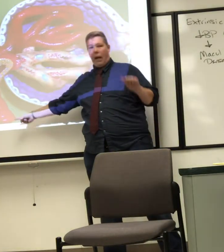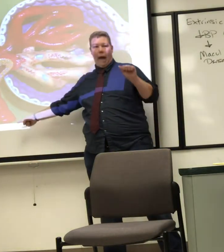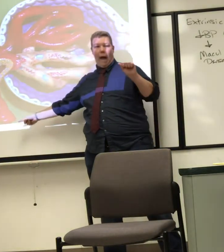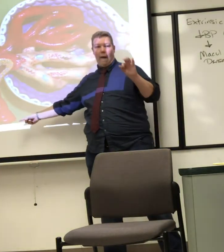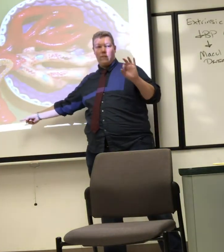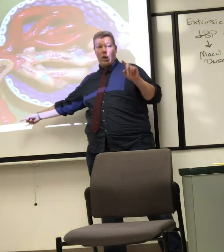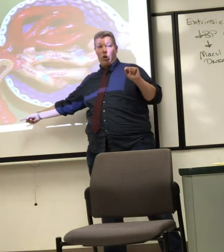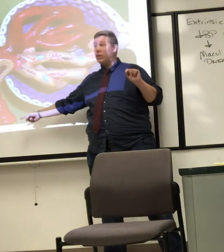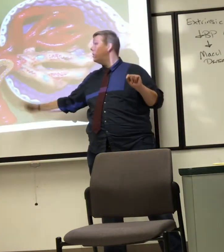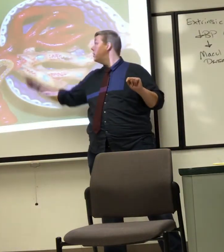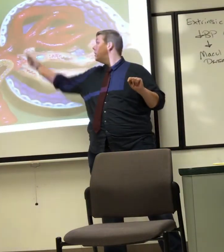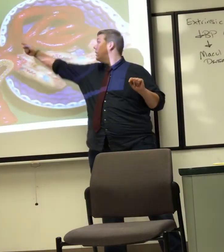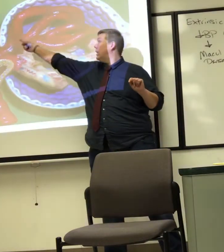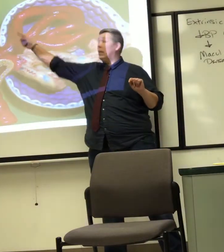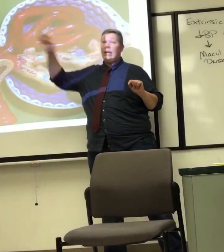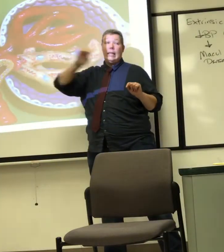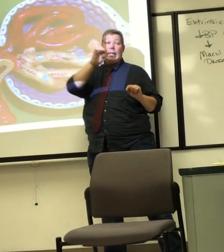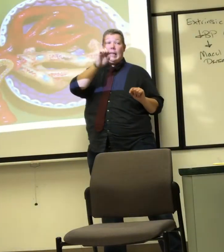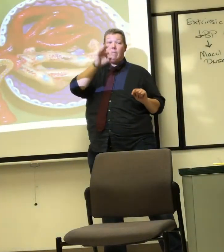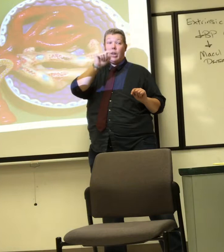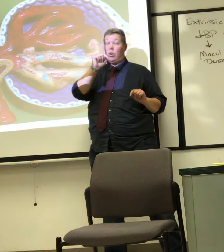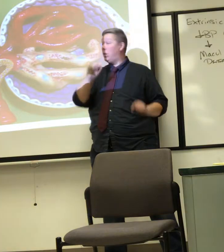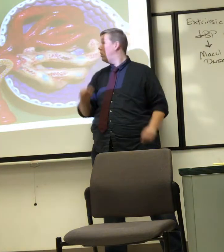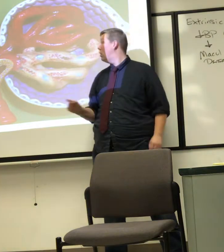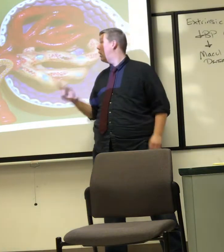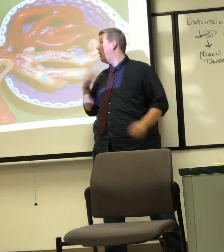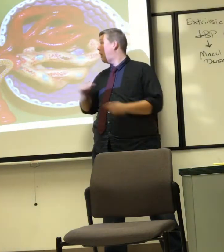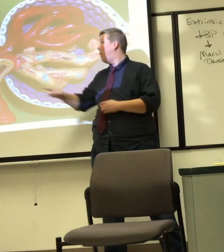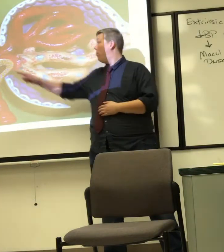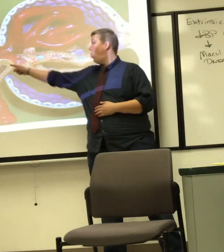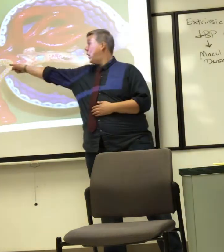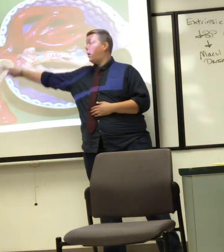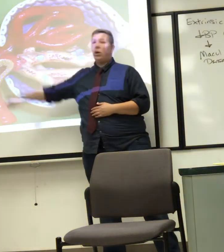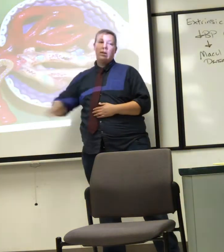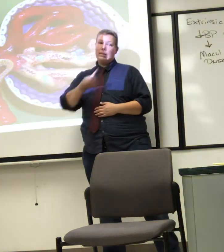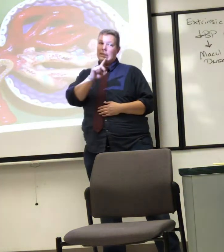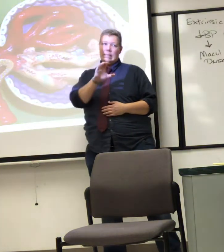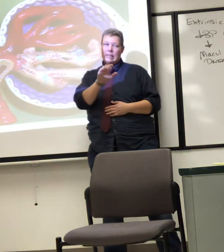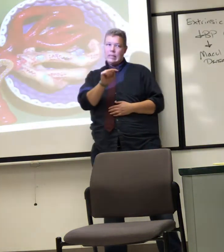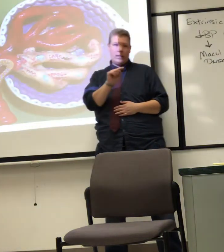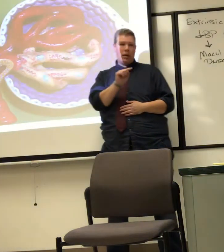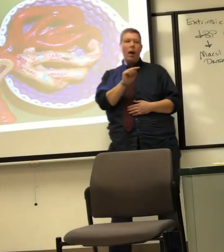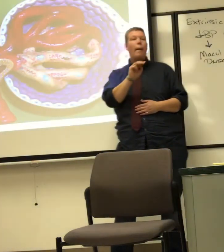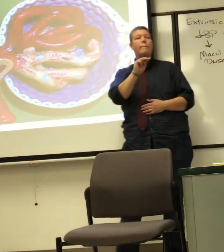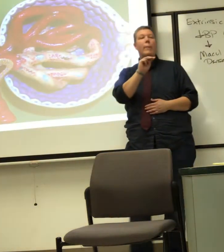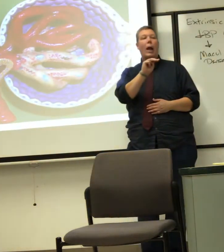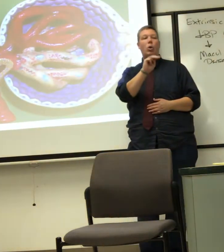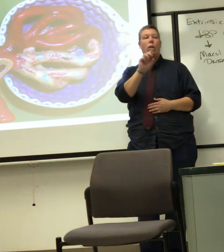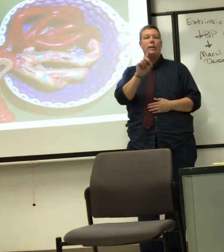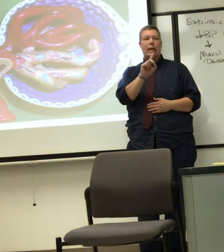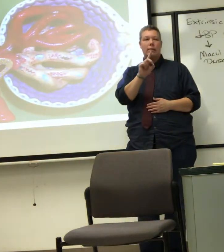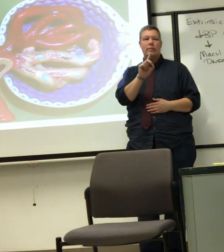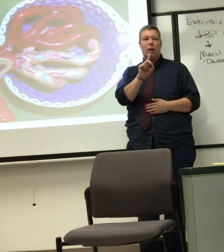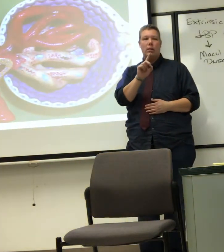if I point to here, I'm not going for DCT. I'm going for Macula Densa. Okay.